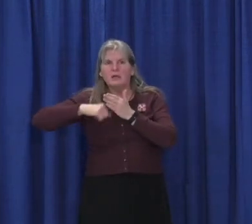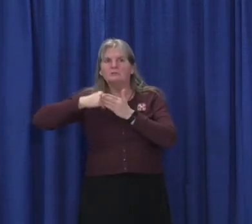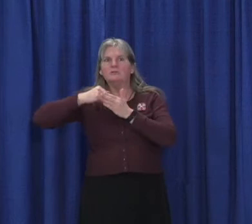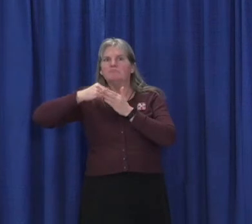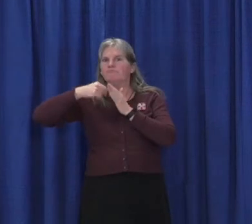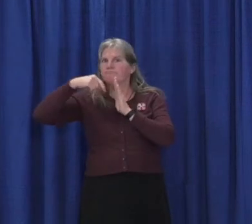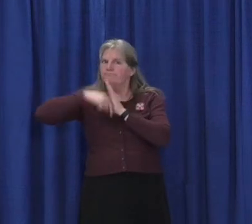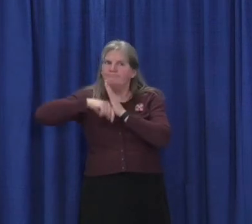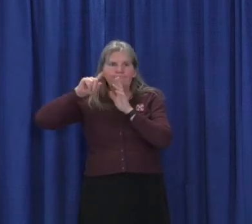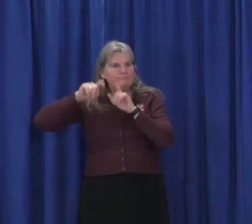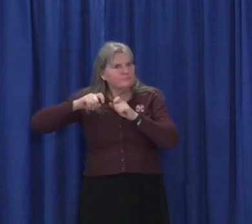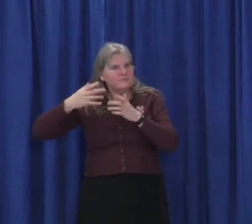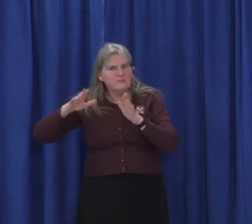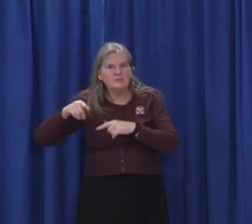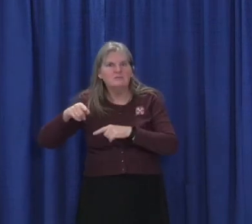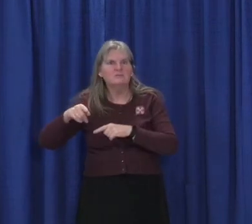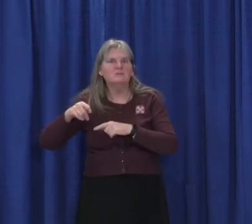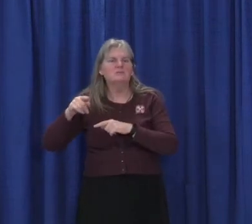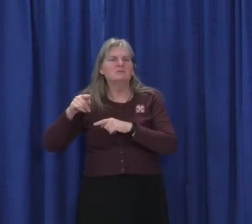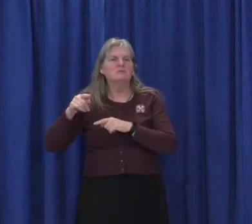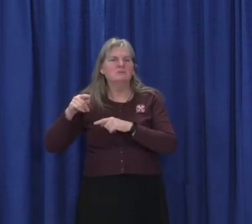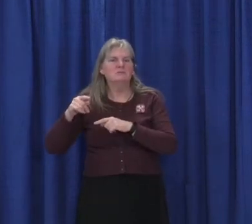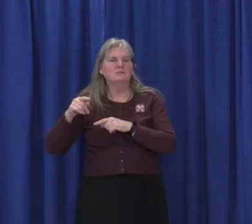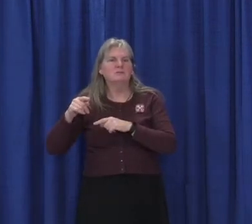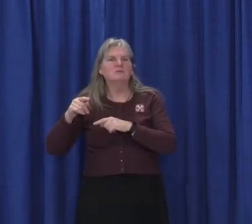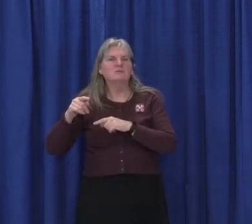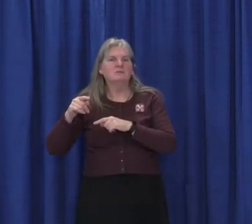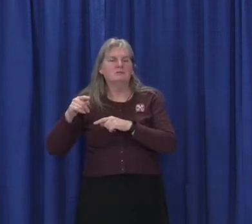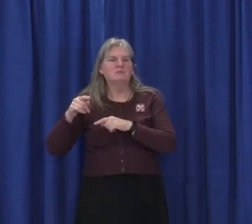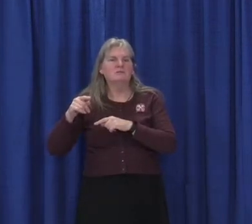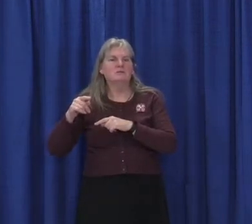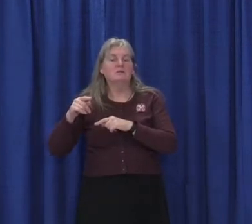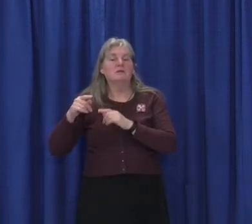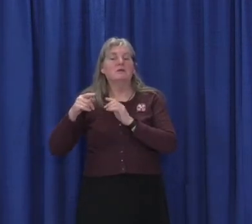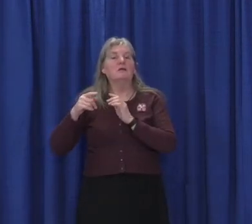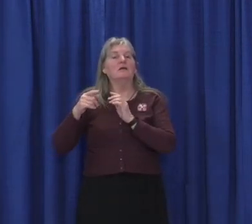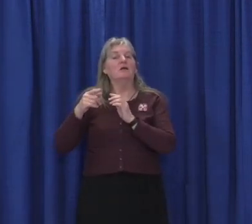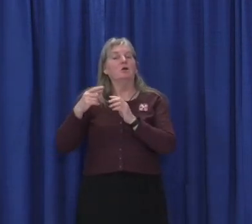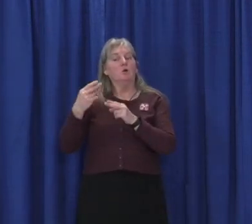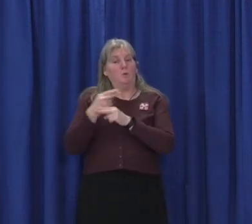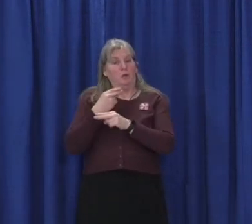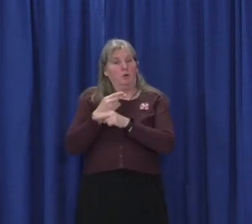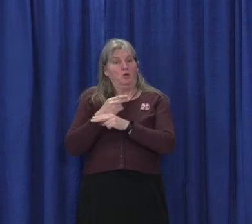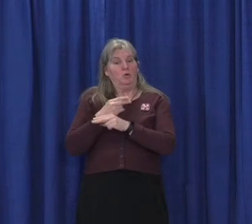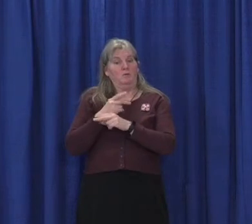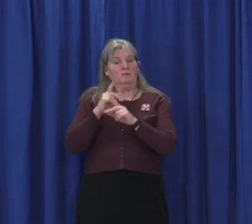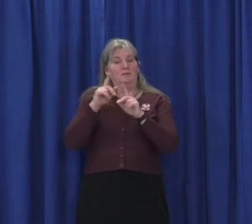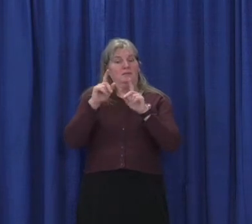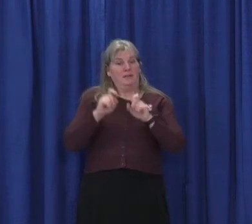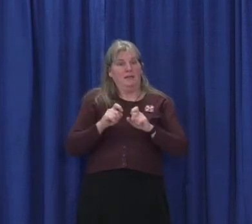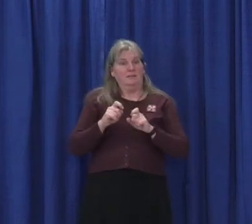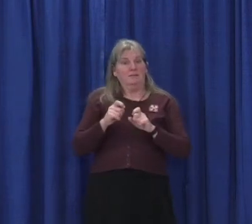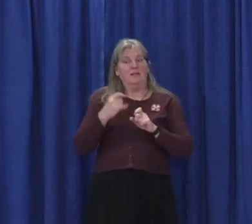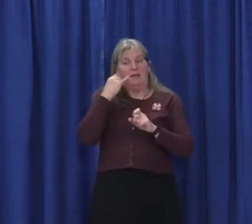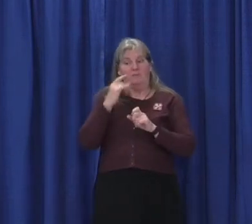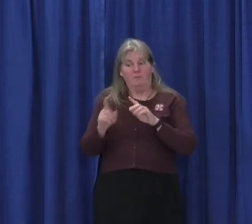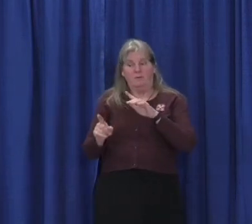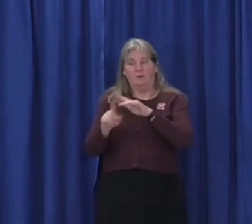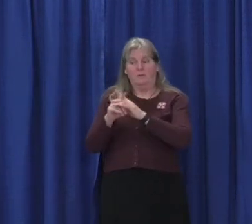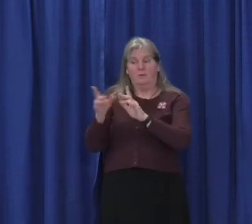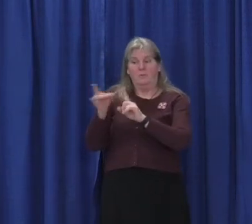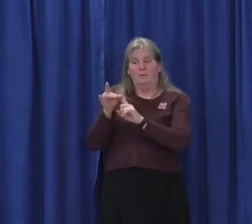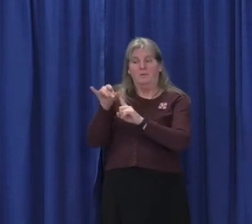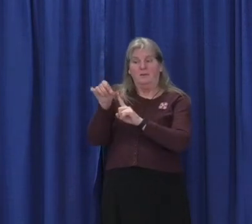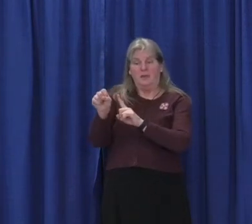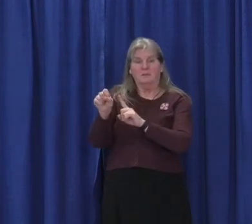tests. And we use them both when we have cases on mines and also